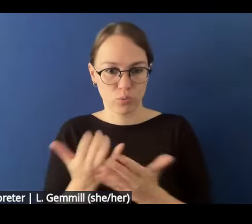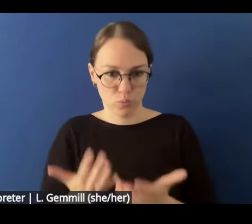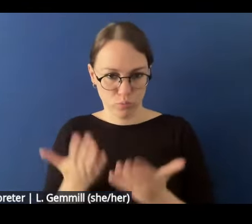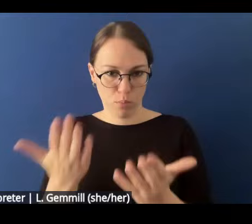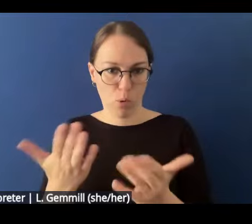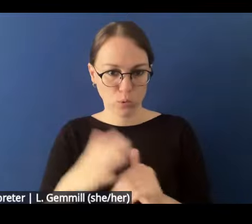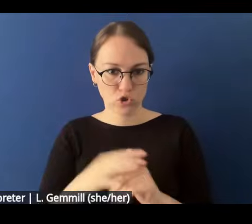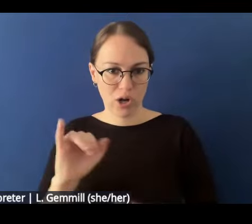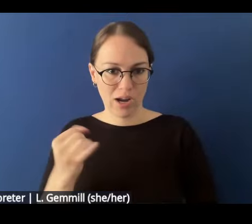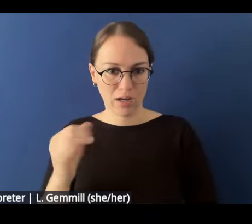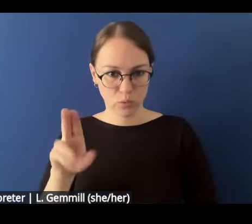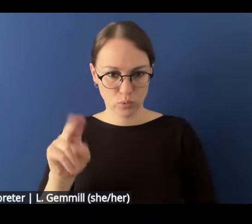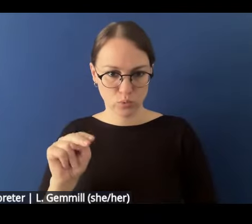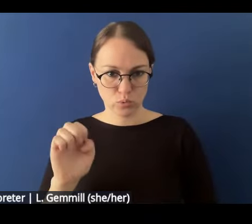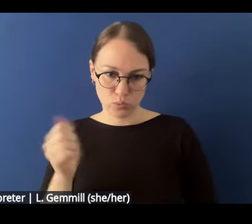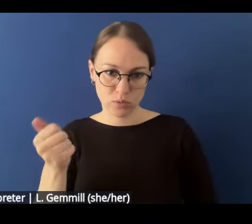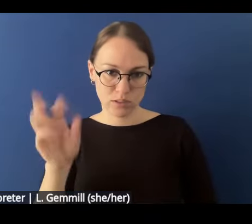amendment.